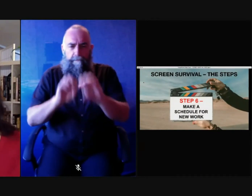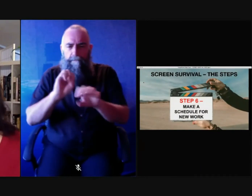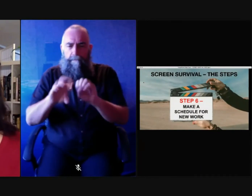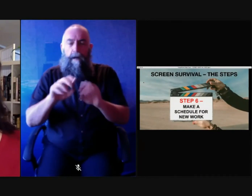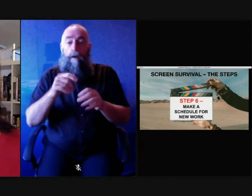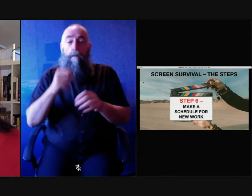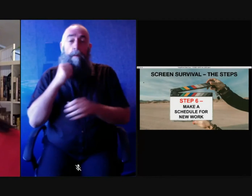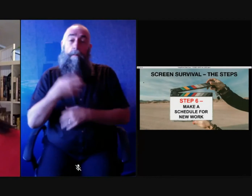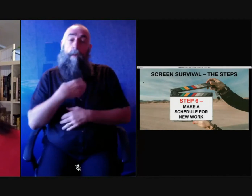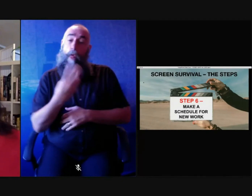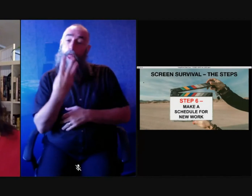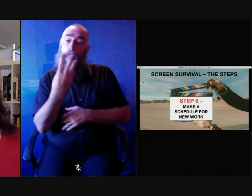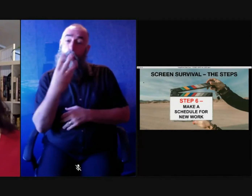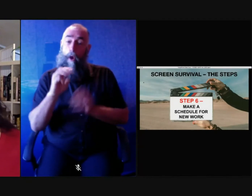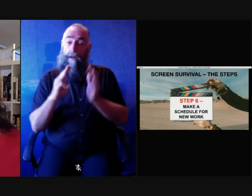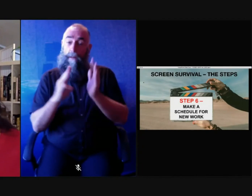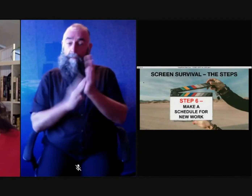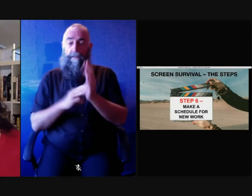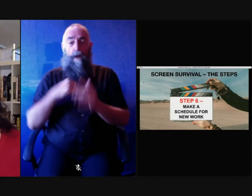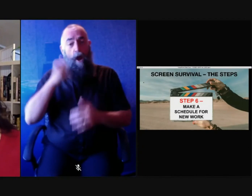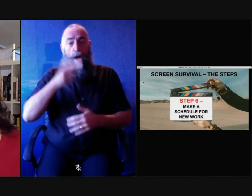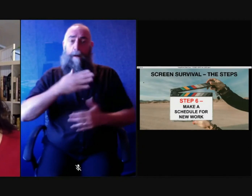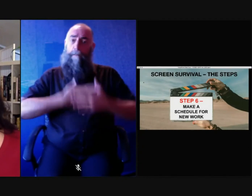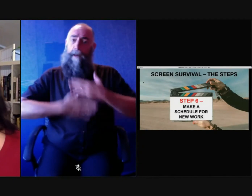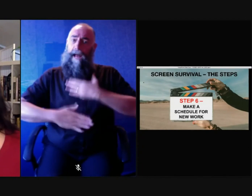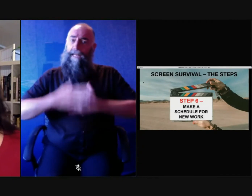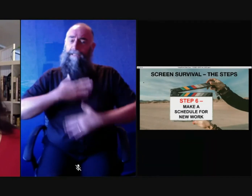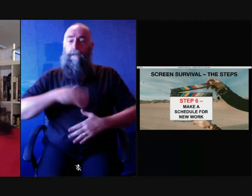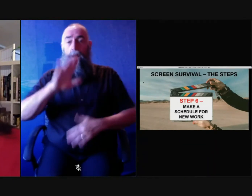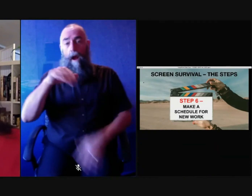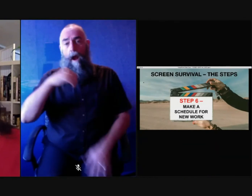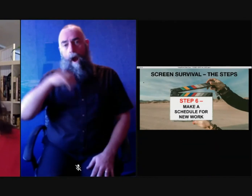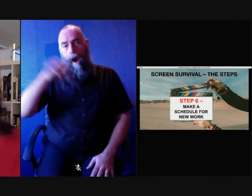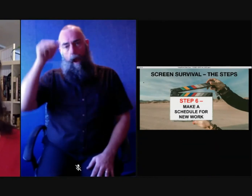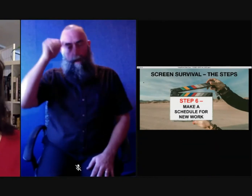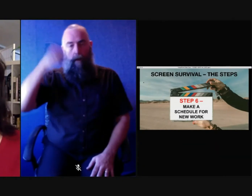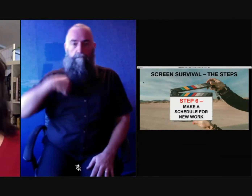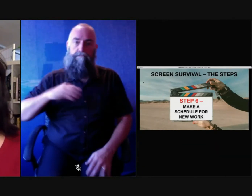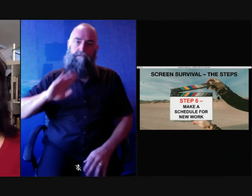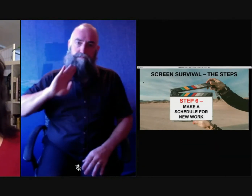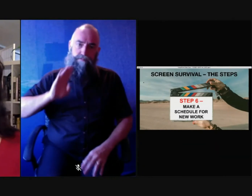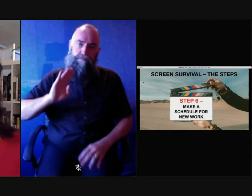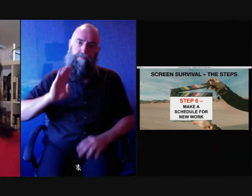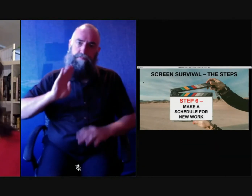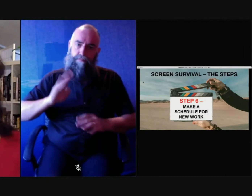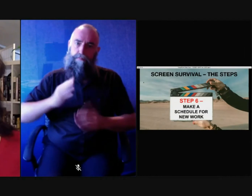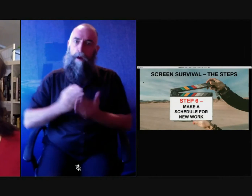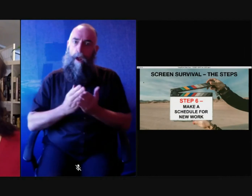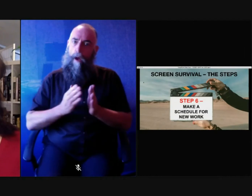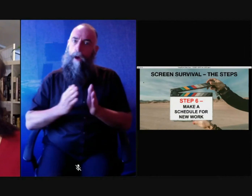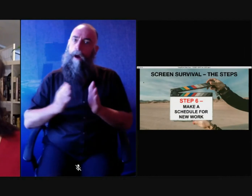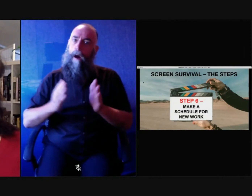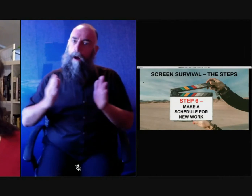so. So thank you for hanging in there. I know it's a long session, but we do have a lot to share with